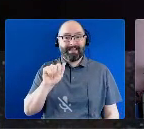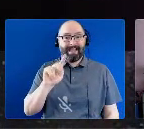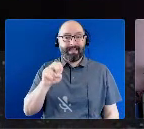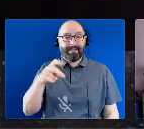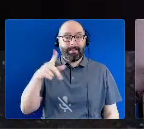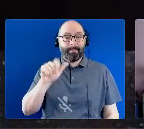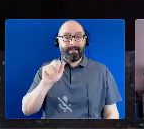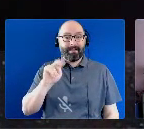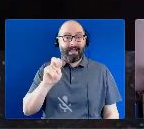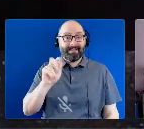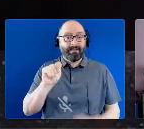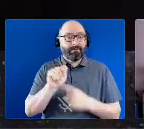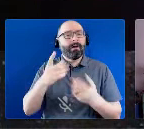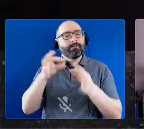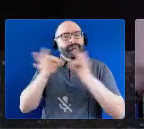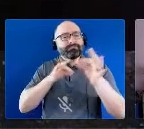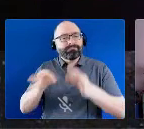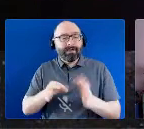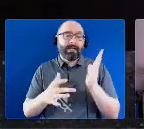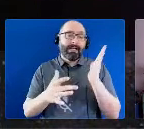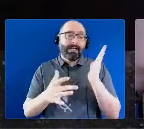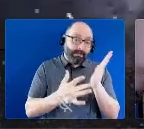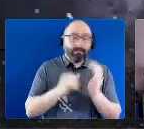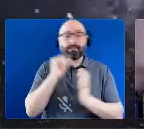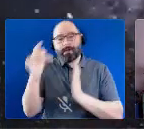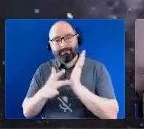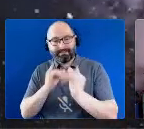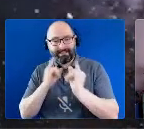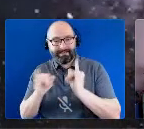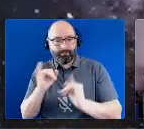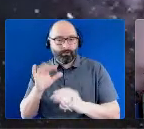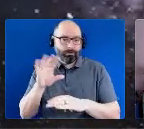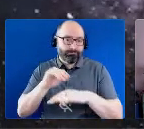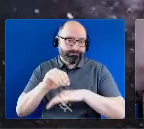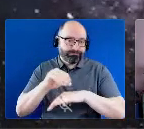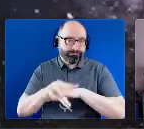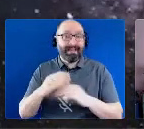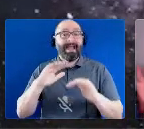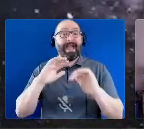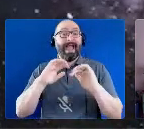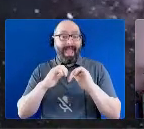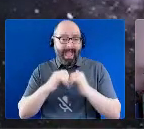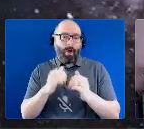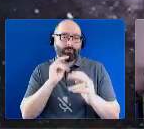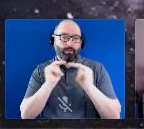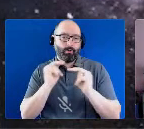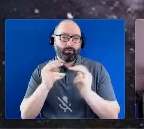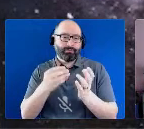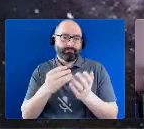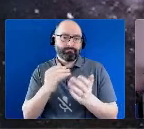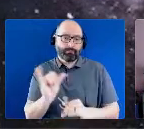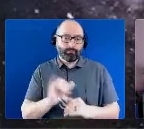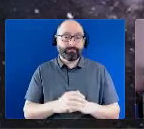for candidates, non-technical and technical interviews, also negotiation. For this workshop, I want to